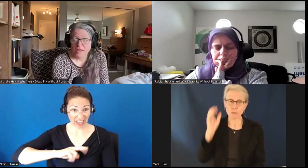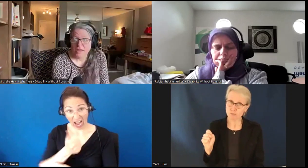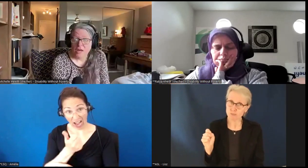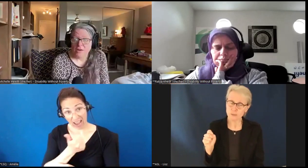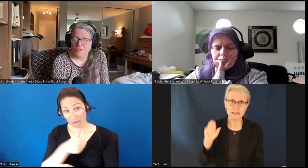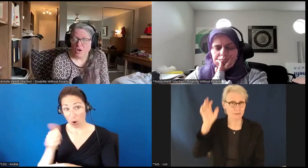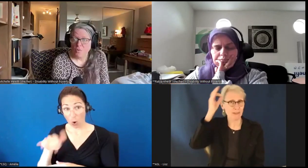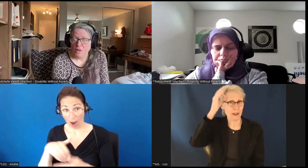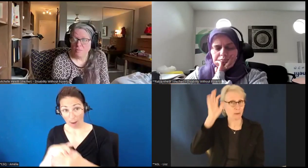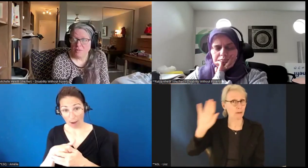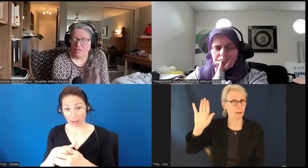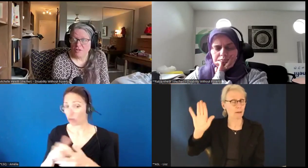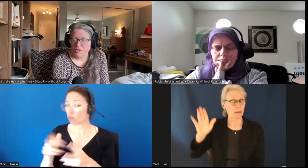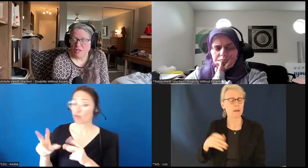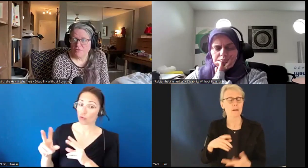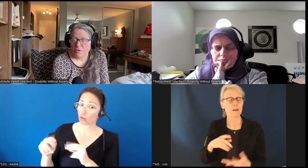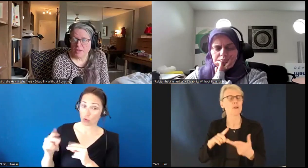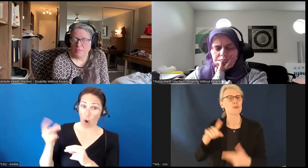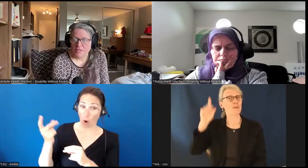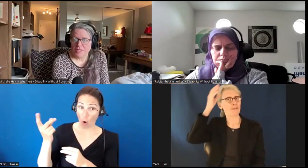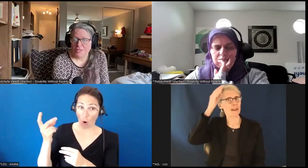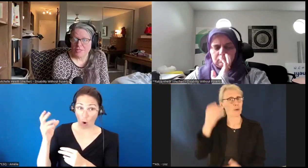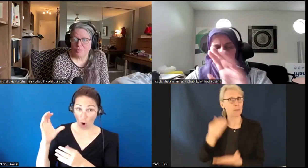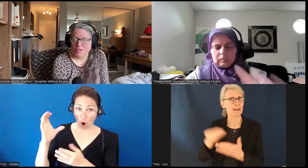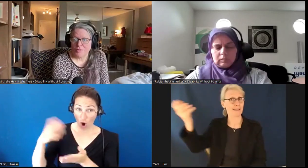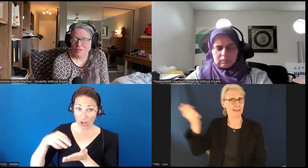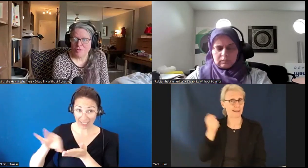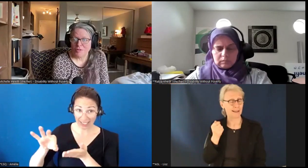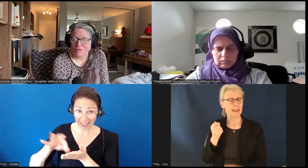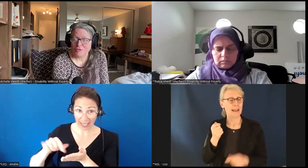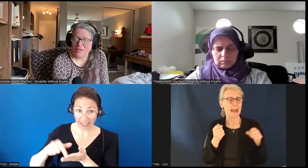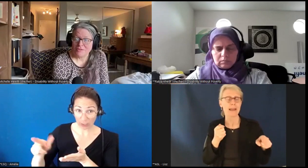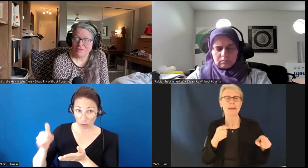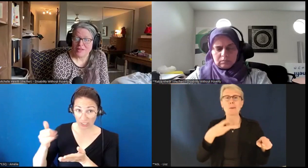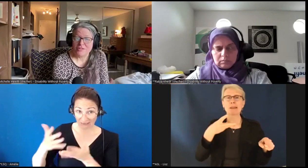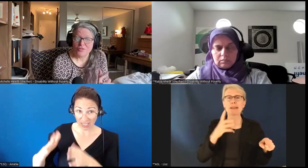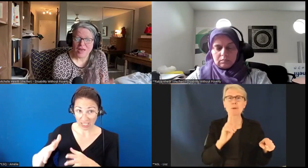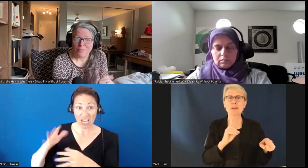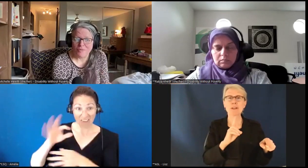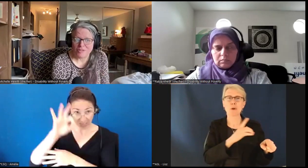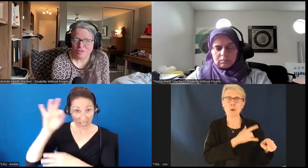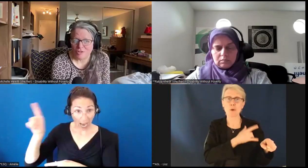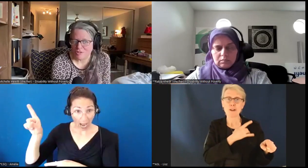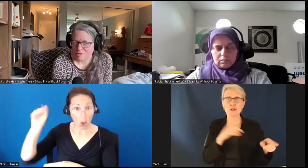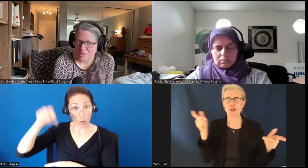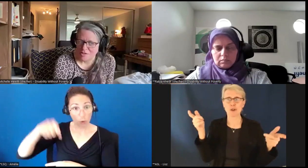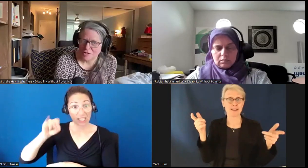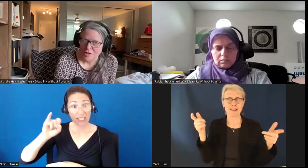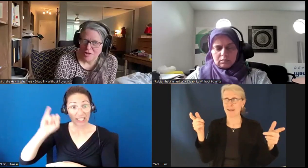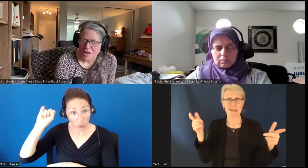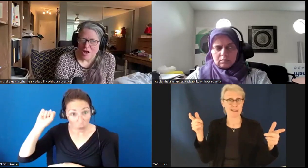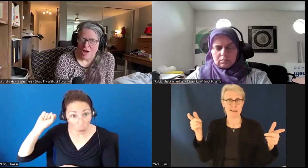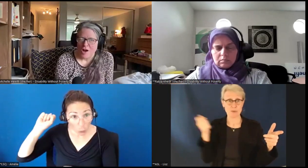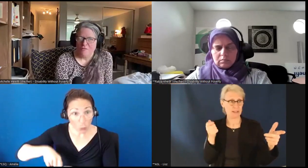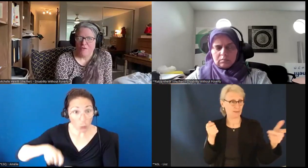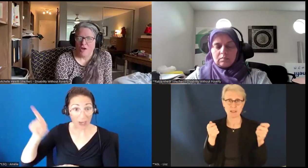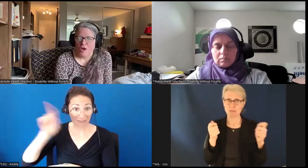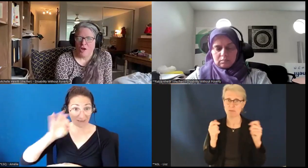benefit. If so, will it be deducted from income assistance, PWD, and all the rest of it? So that brings us on to the question